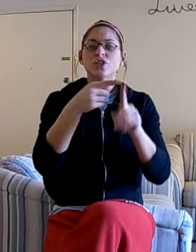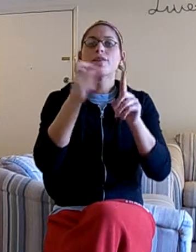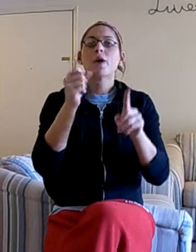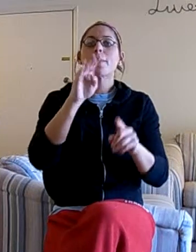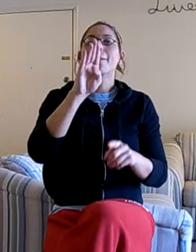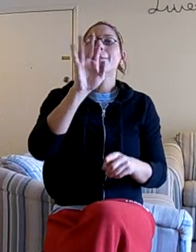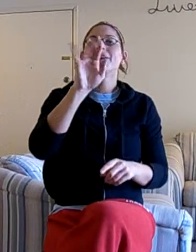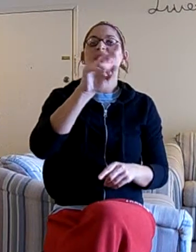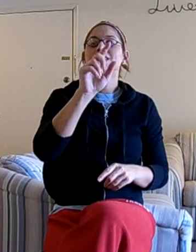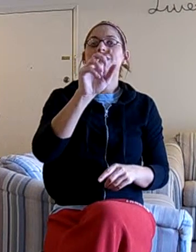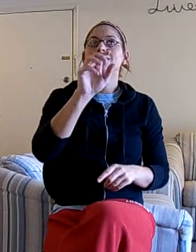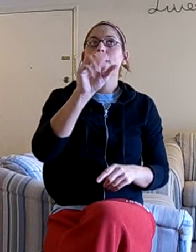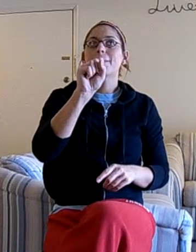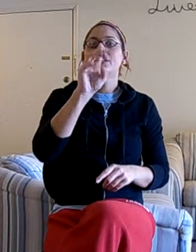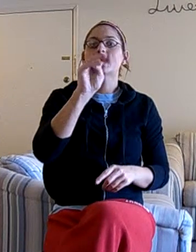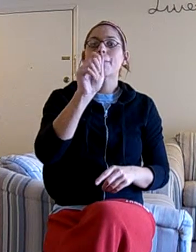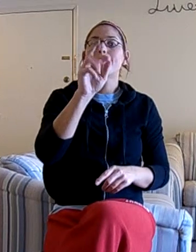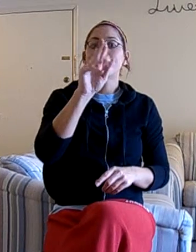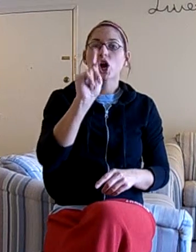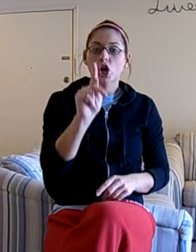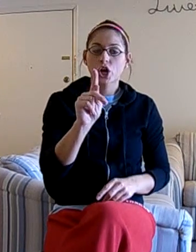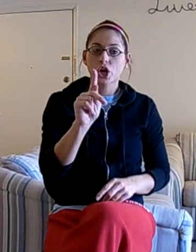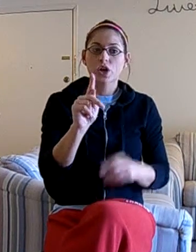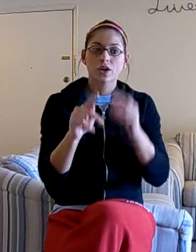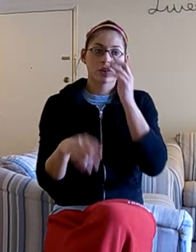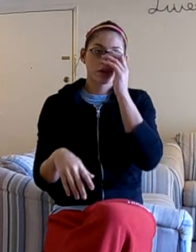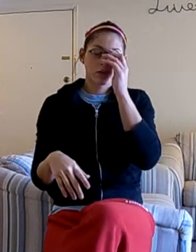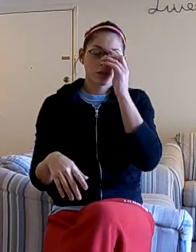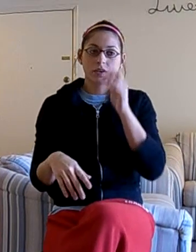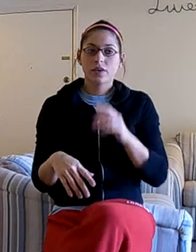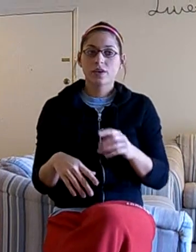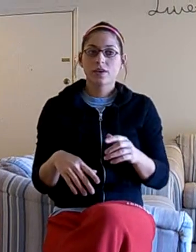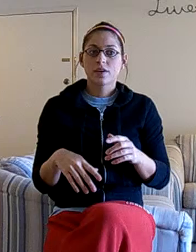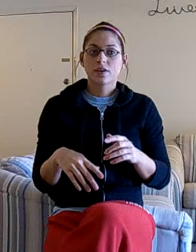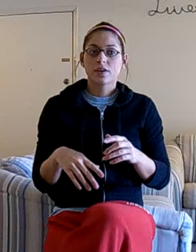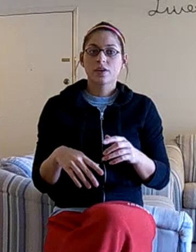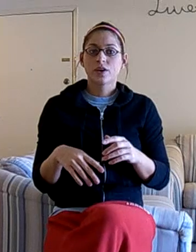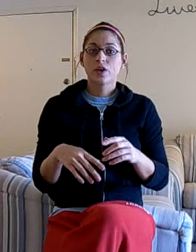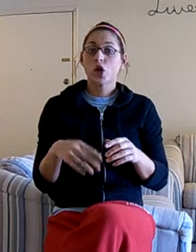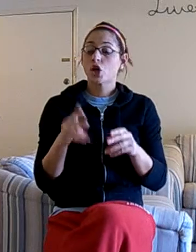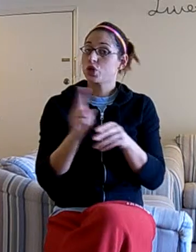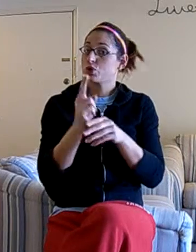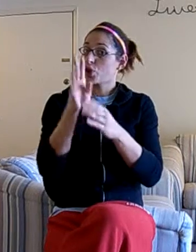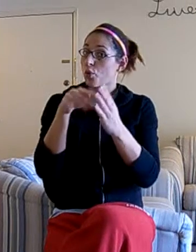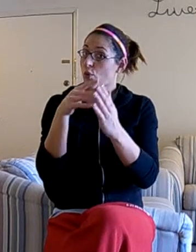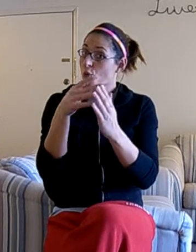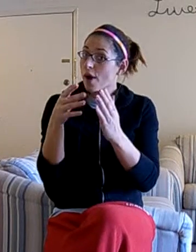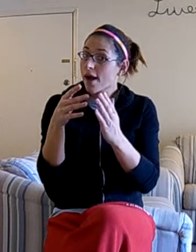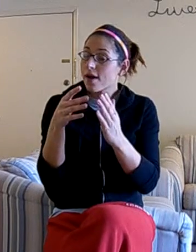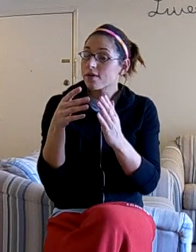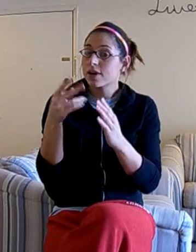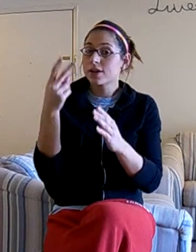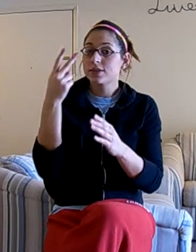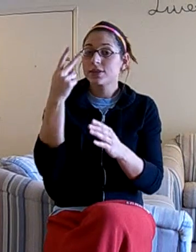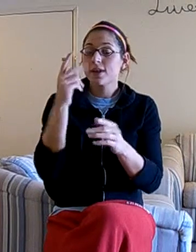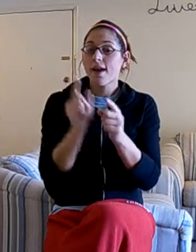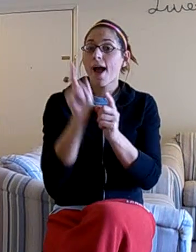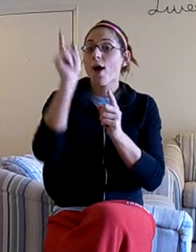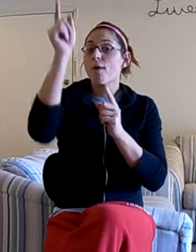Bismarck. We could then use a graph to detail how far away that earthquake's epicenter